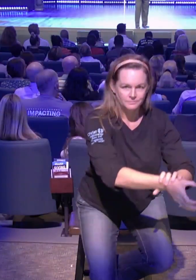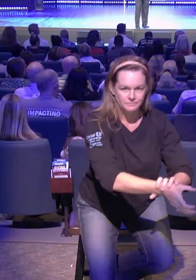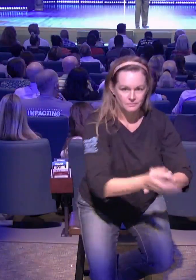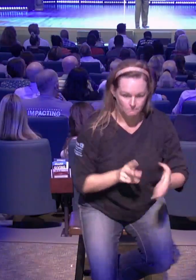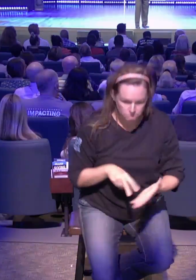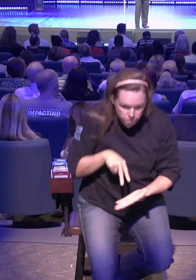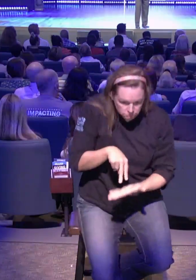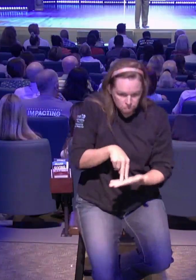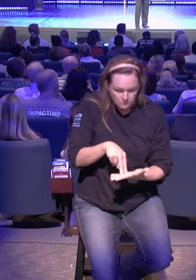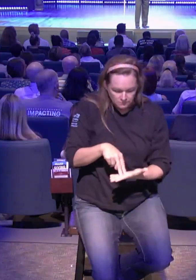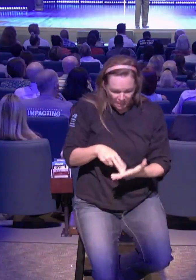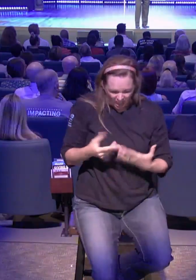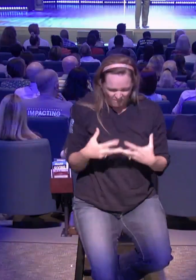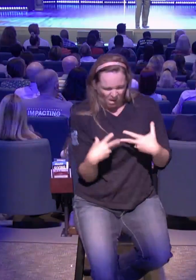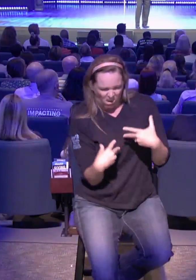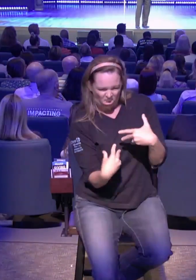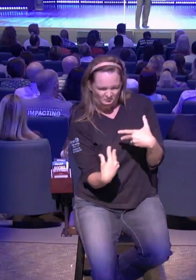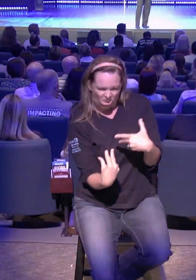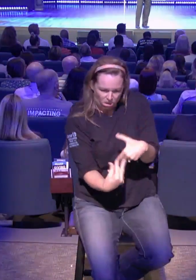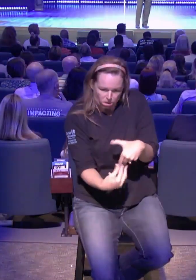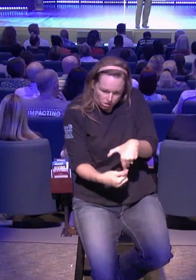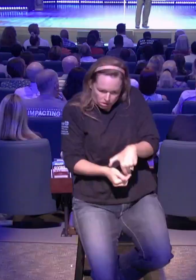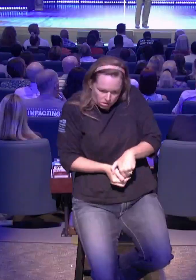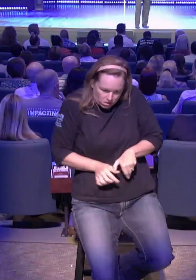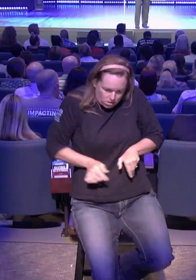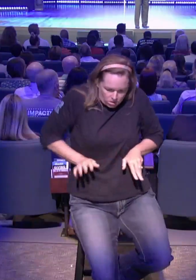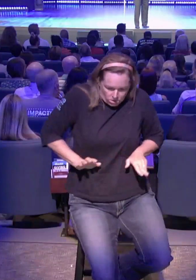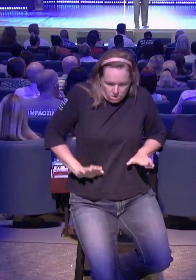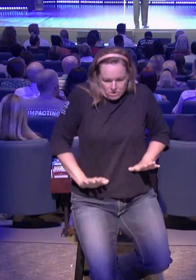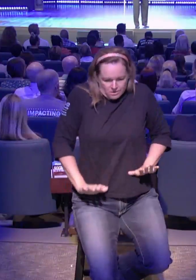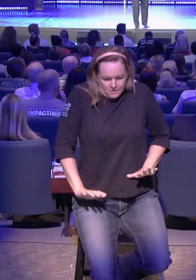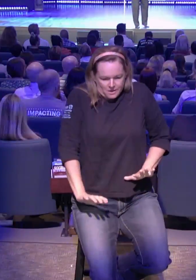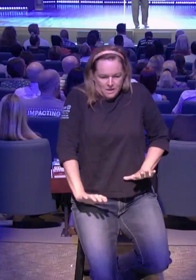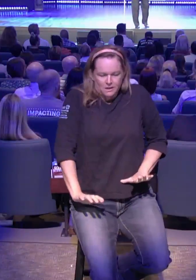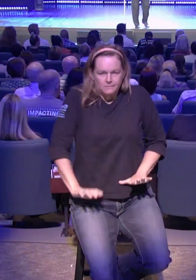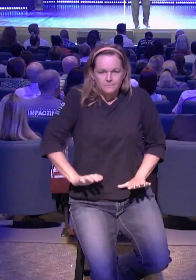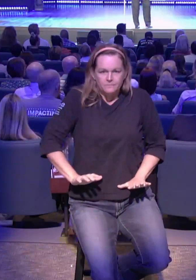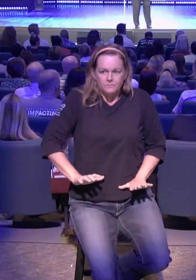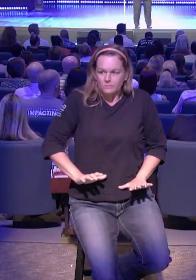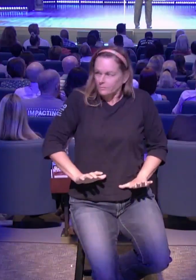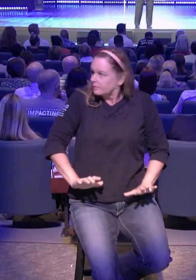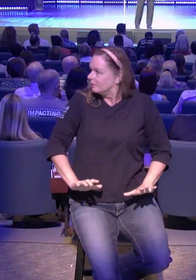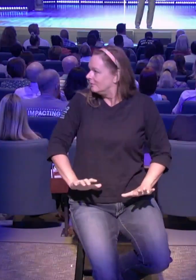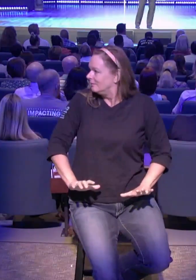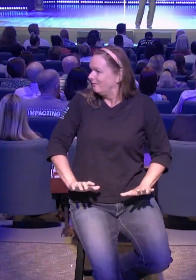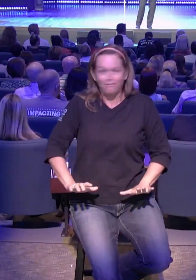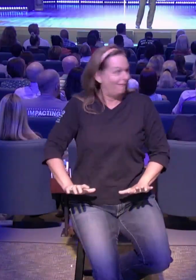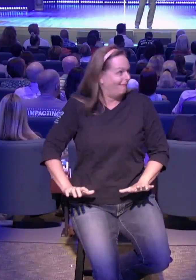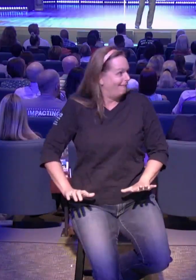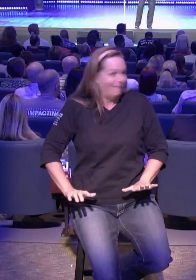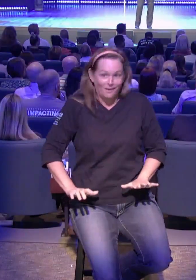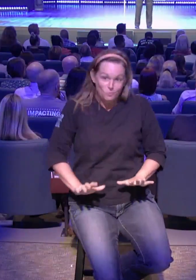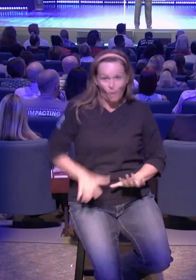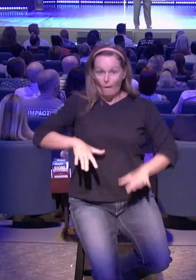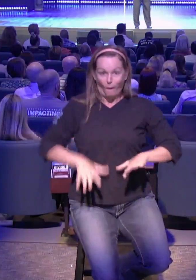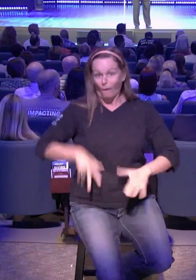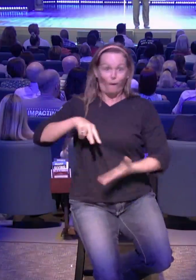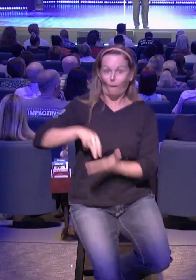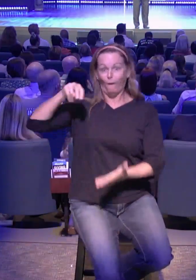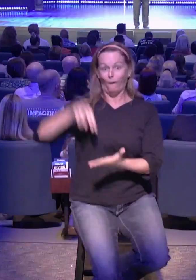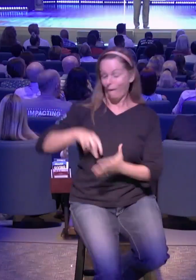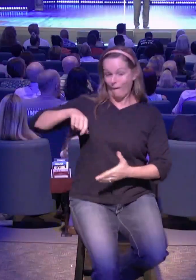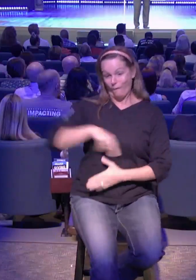him up, and instantly the man's feet and ankles became strong, and he jumped to his feet and began to walk, and then he went into